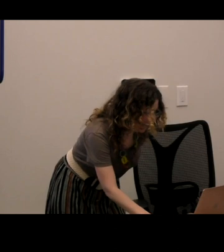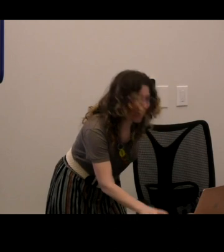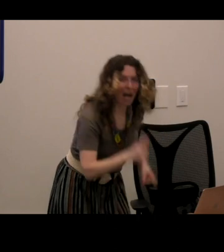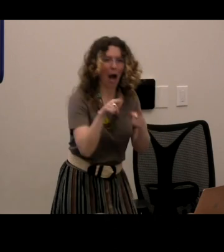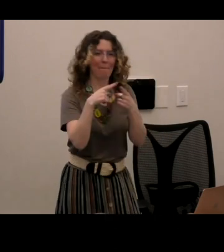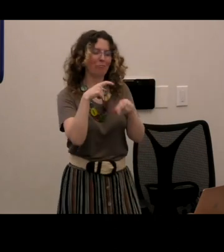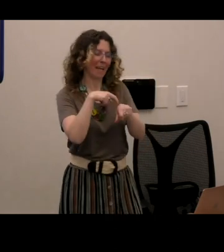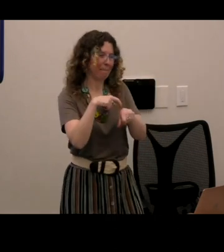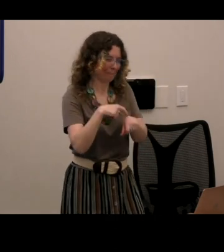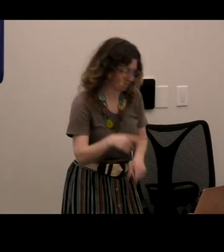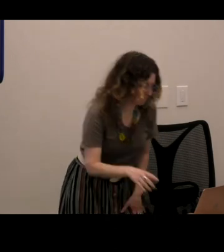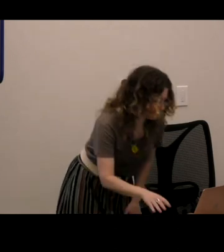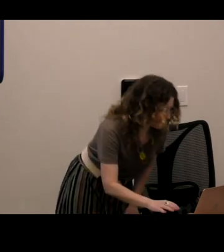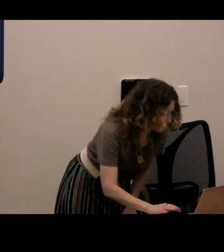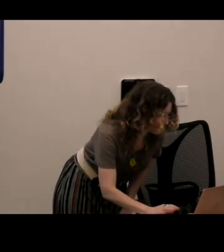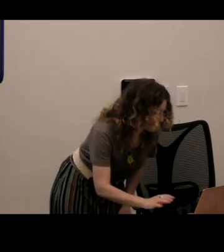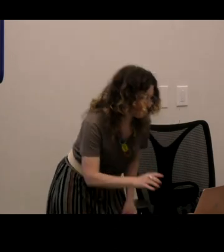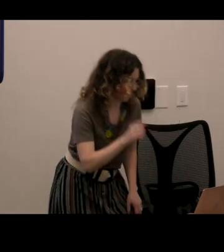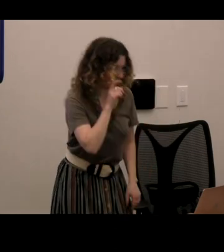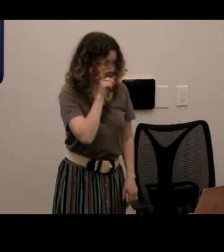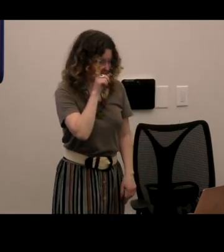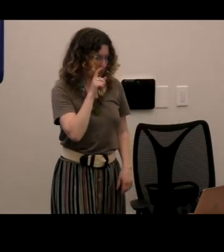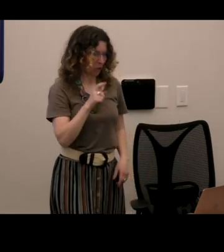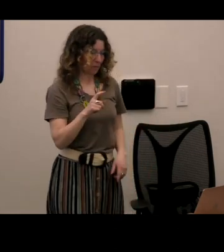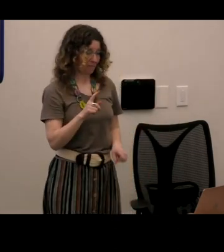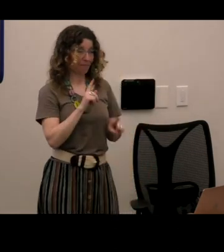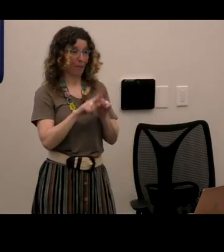Yeah, it's about time. Yeah, it's about time, right?